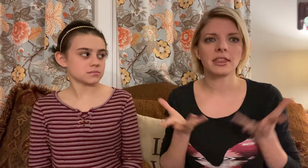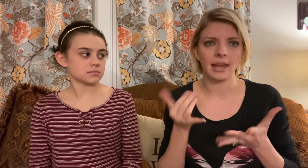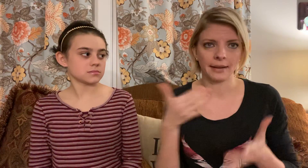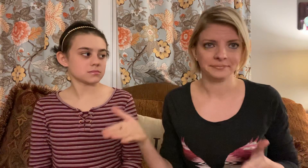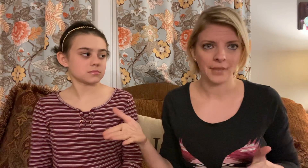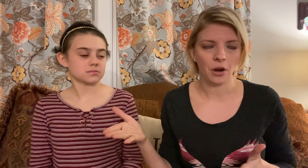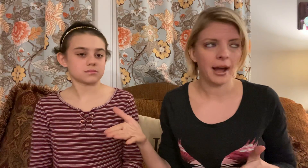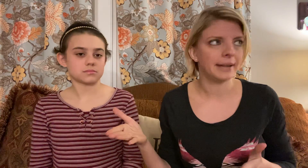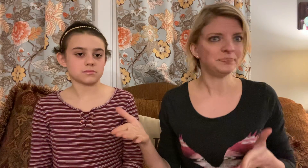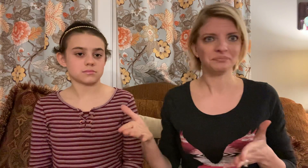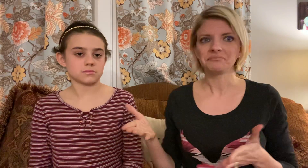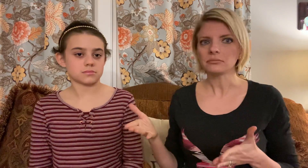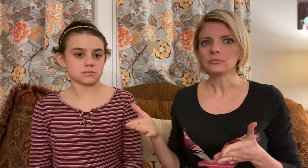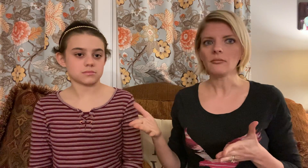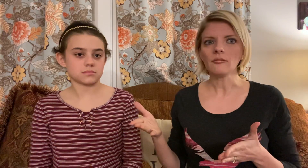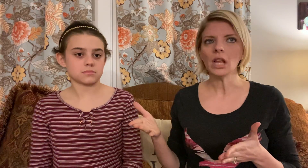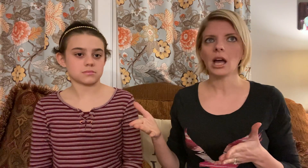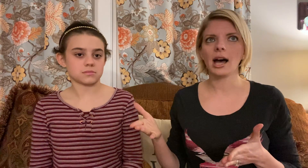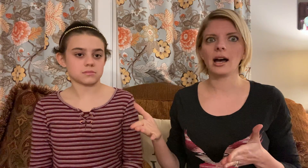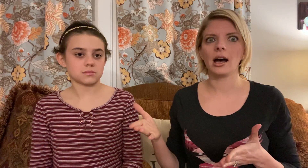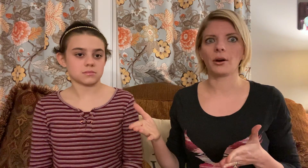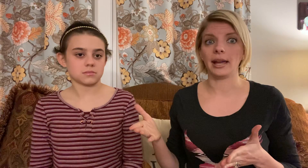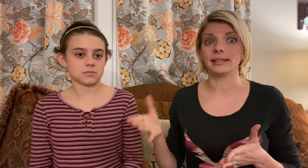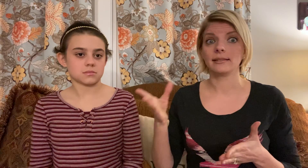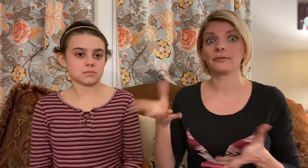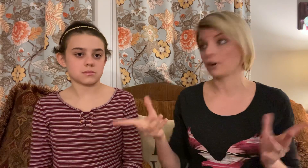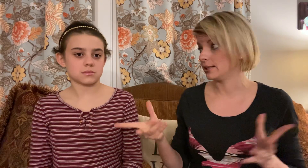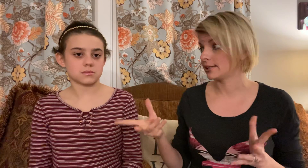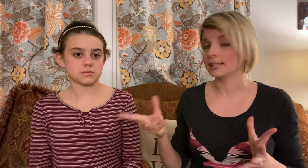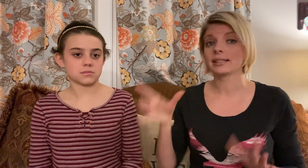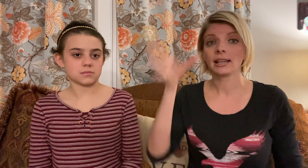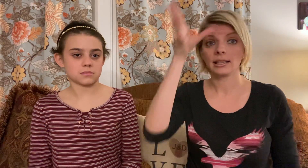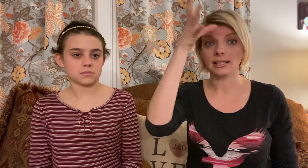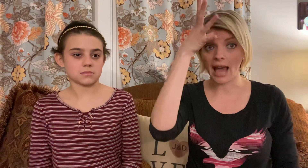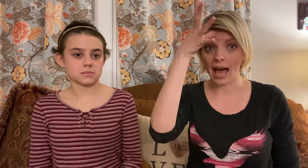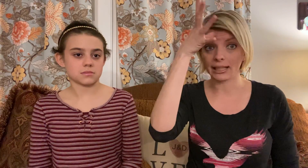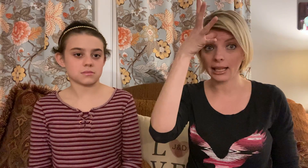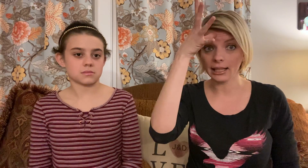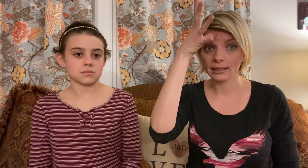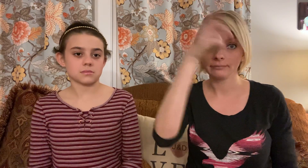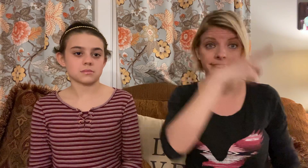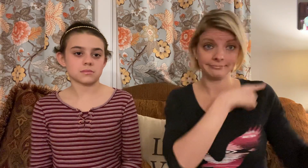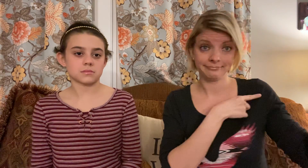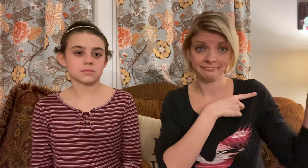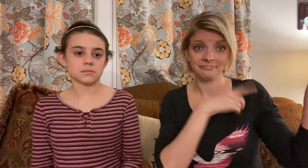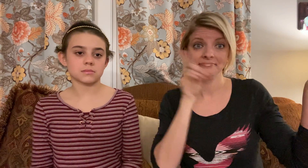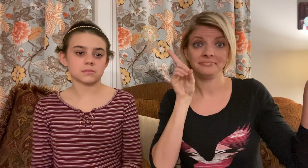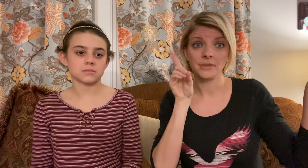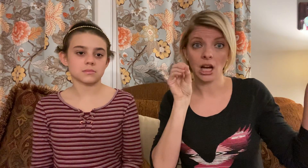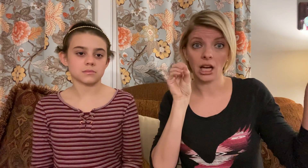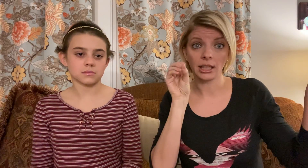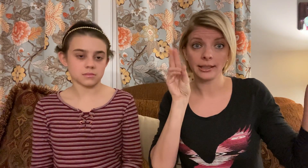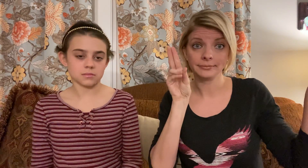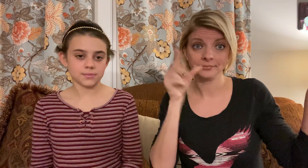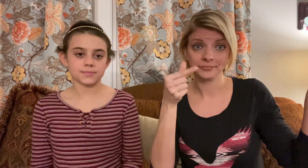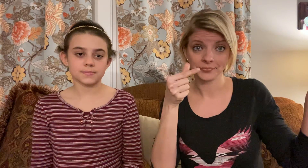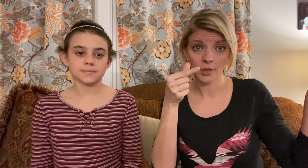thing, okay? Okay, for instance, Daddy, Doug,